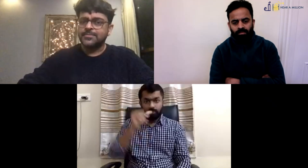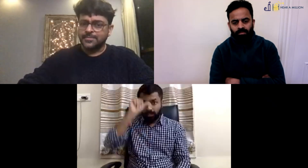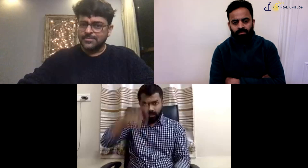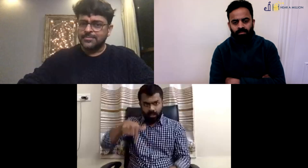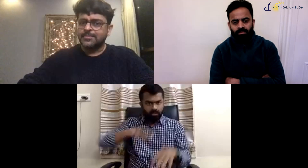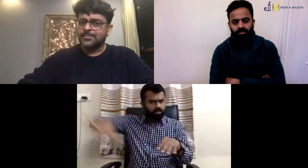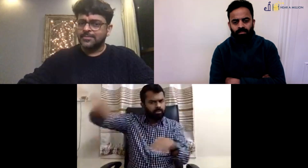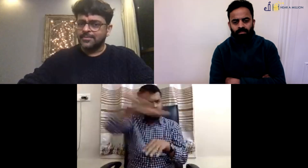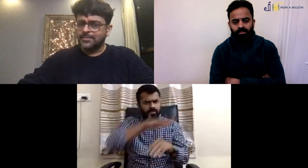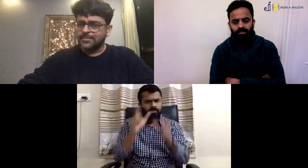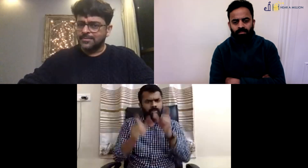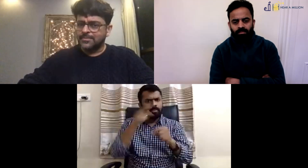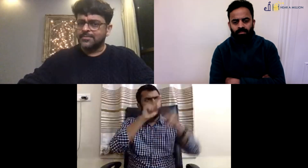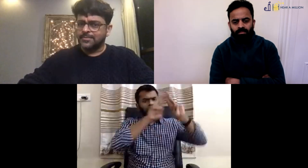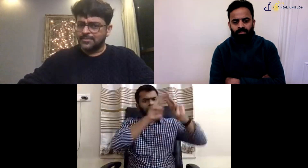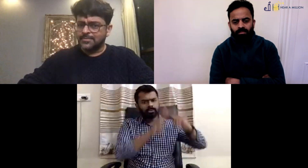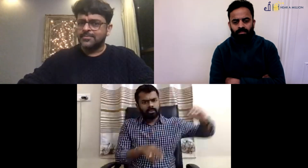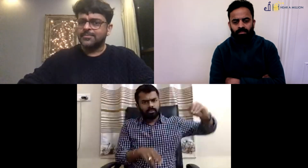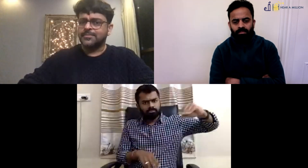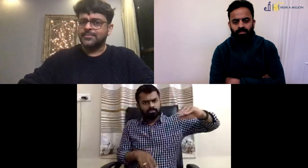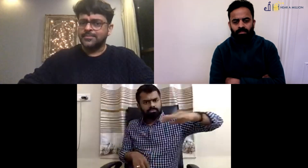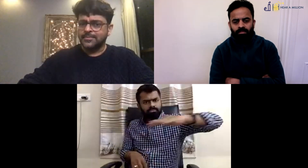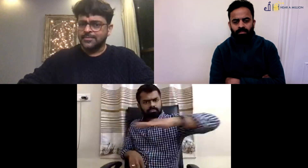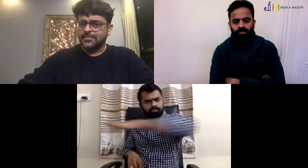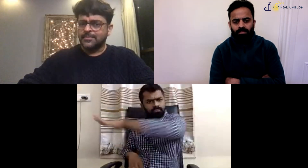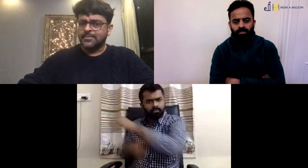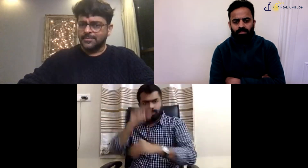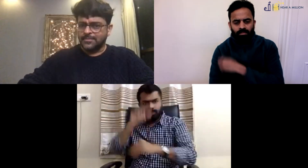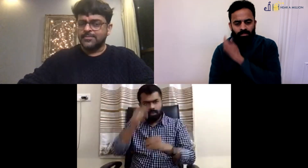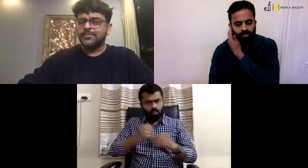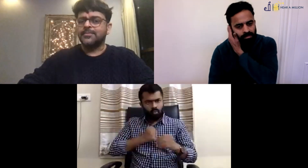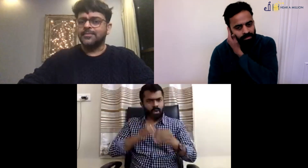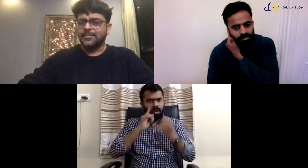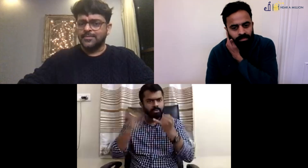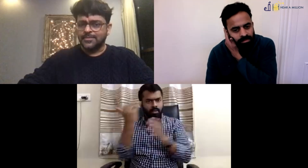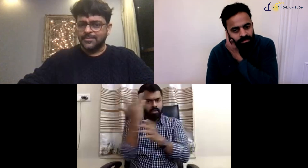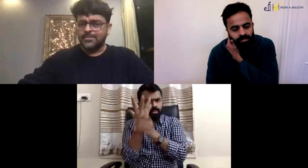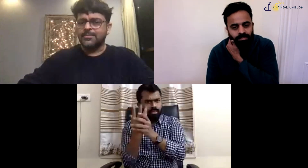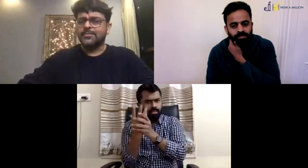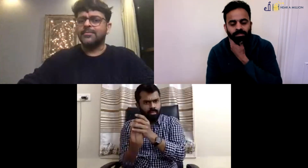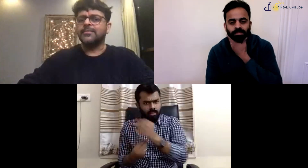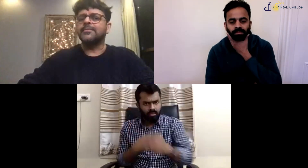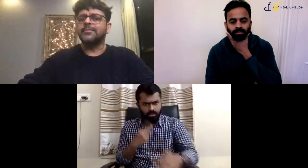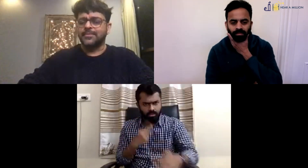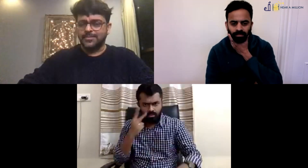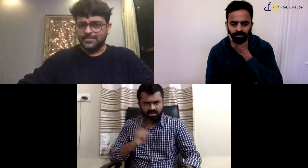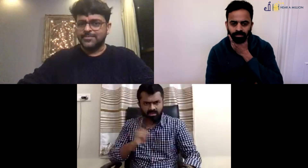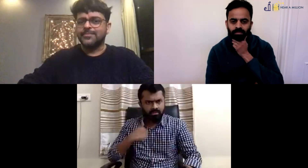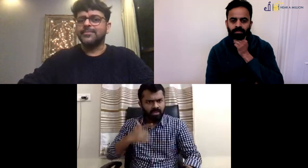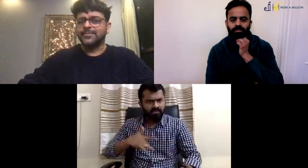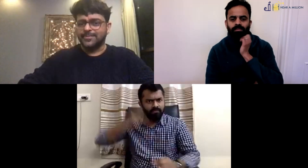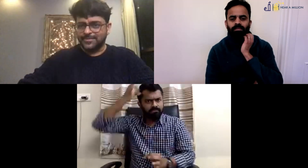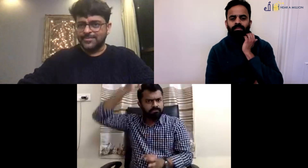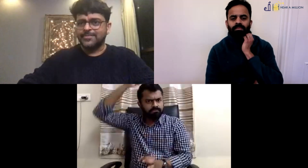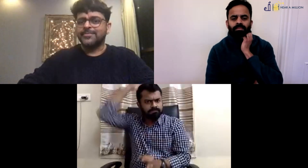no one is doing here in India. So I got an idea. I thought, okay, I will do that. But we are getting the influences from